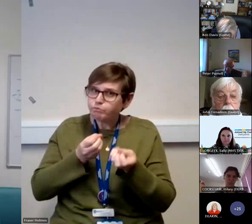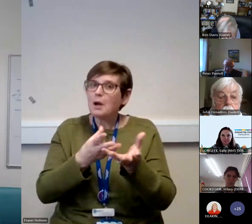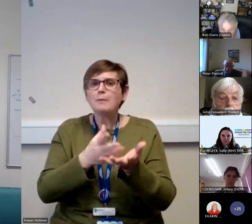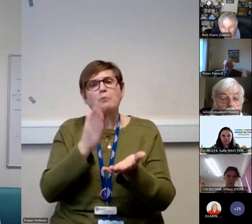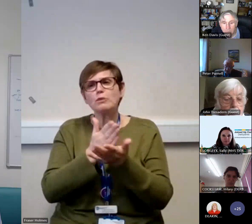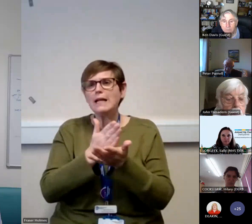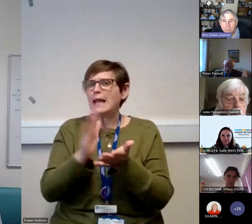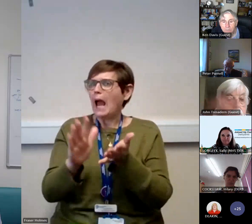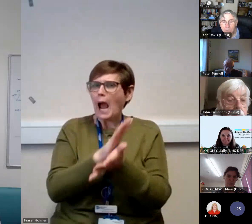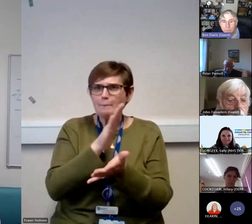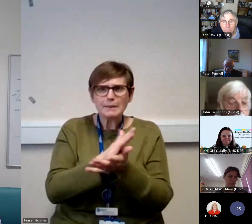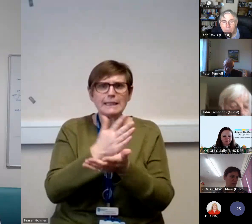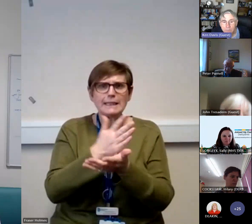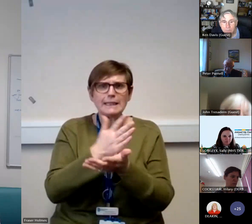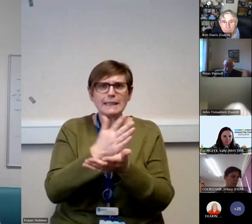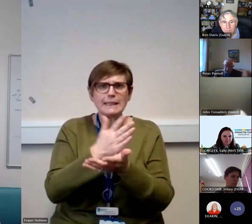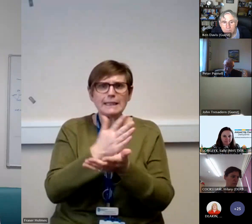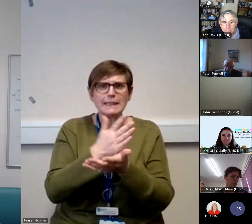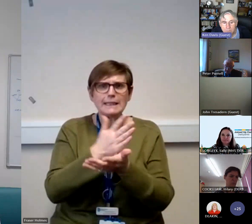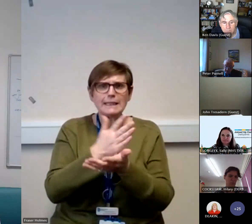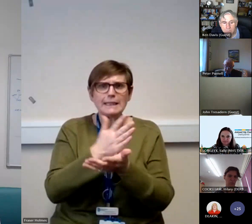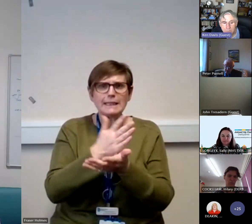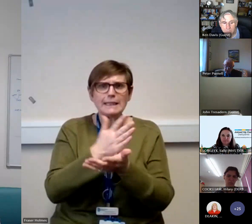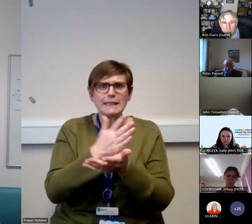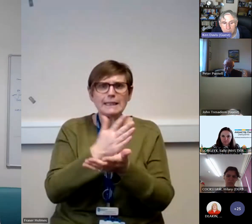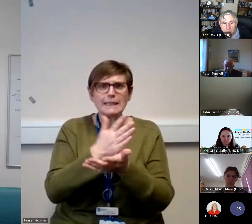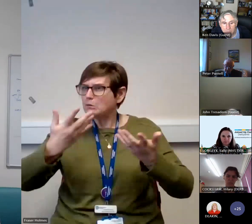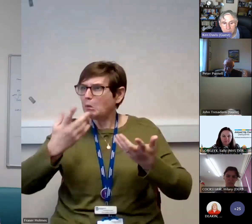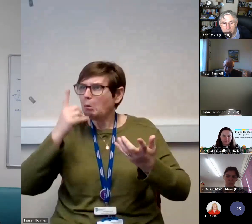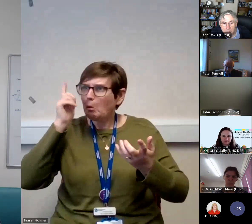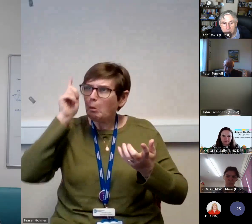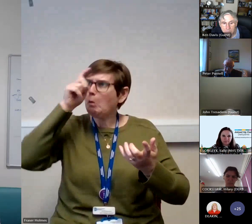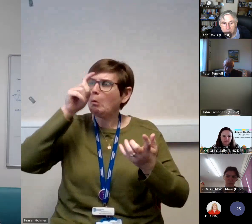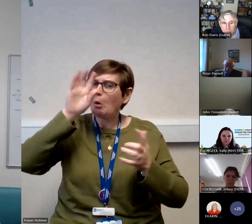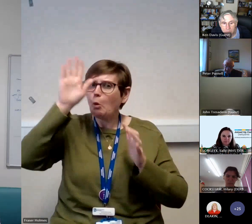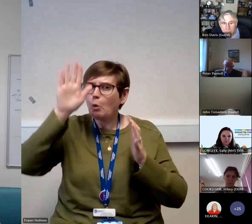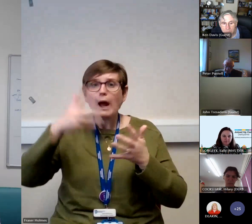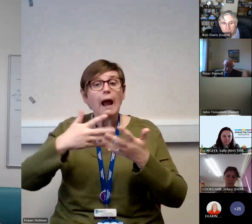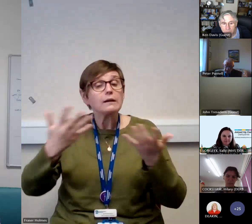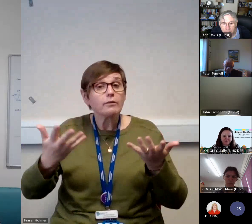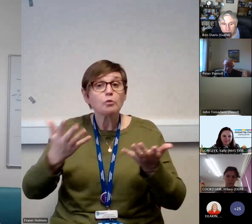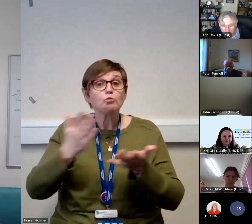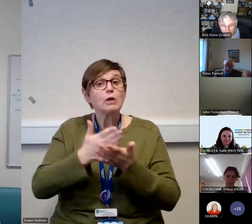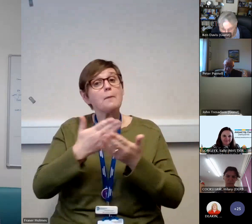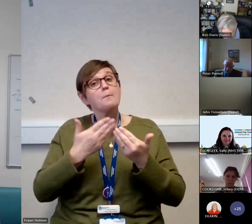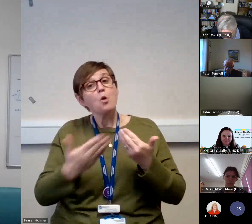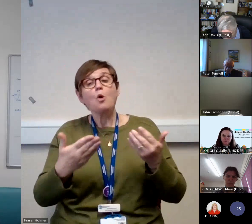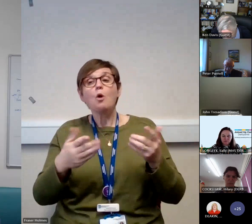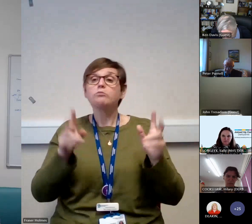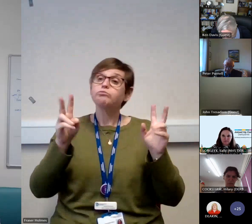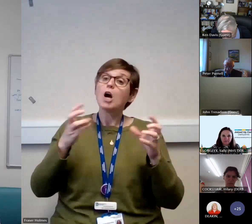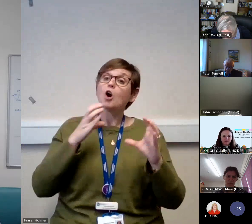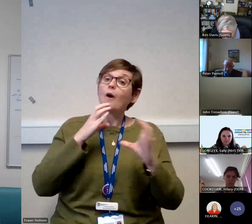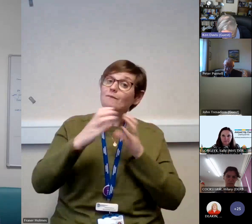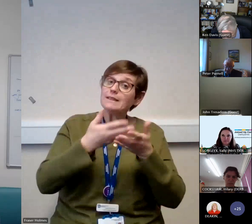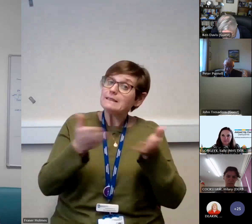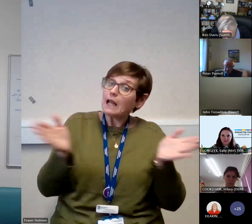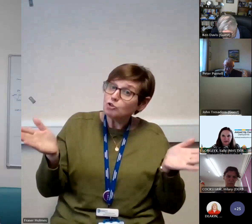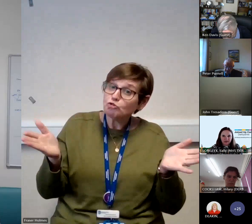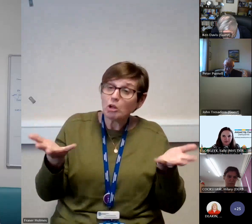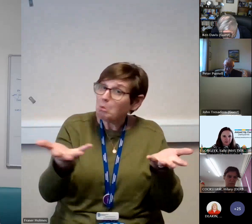have any questions that anybody might have and to have a bit more of a conversation about it, if that's okay.